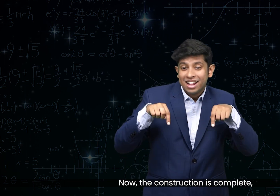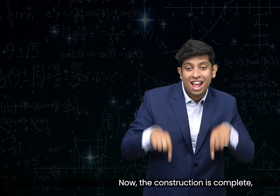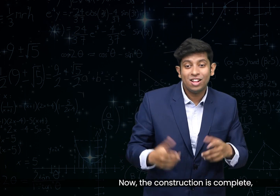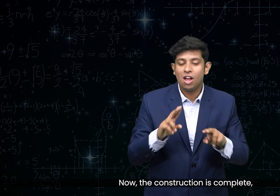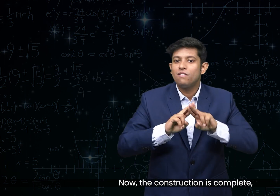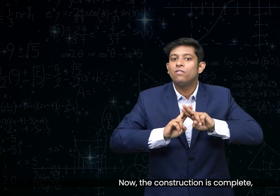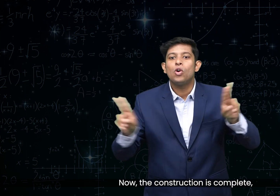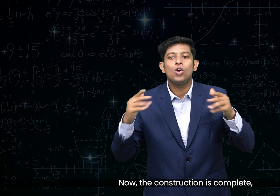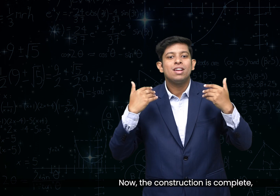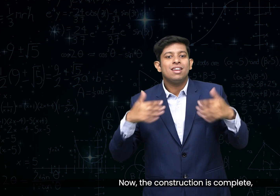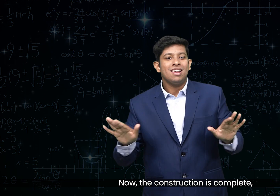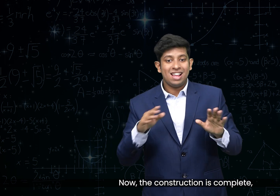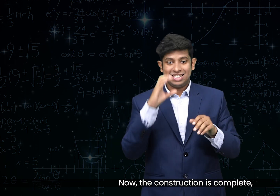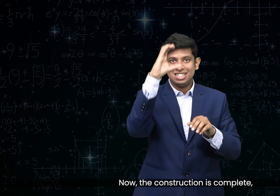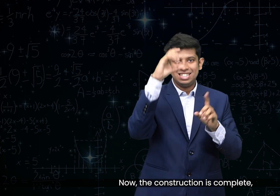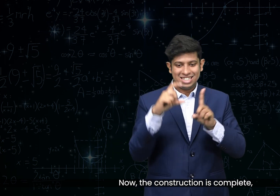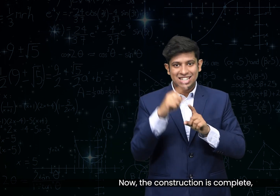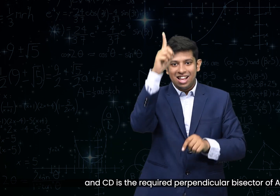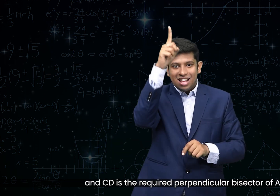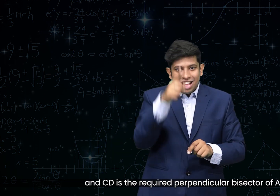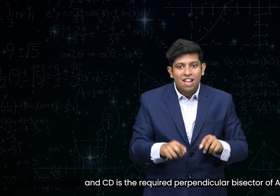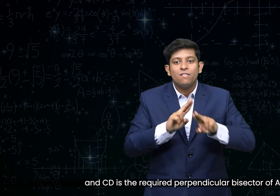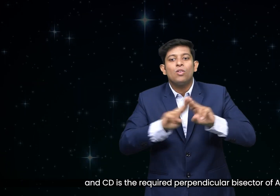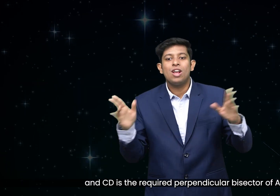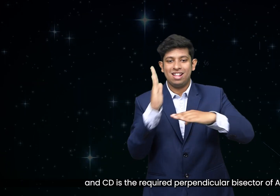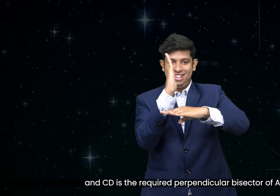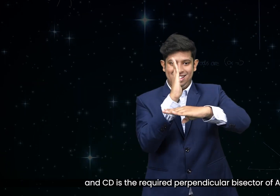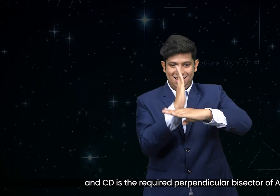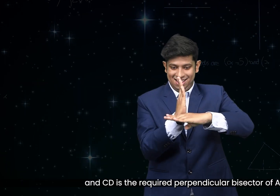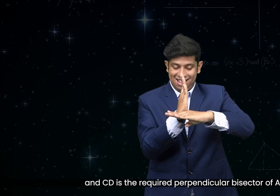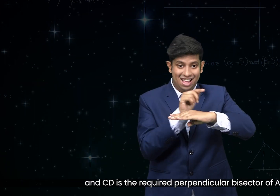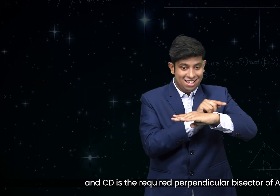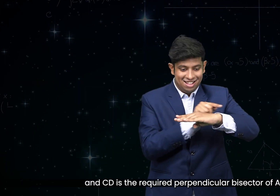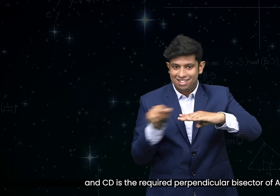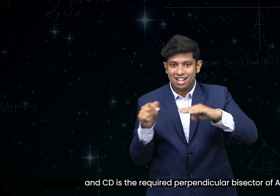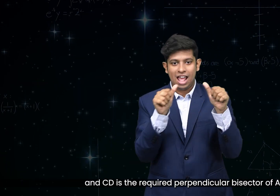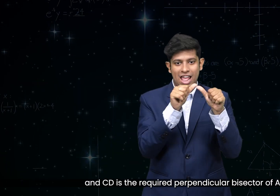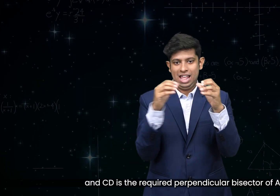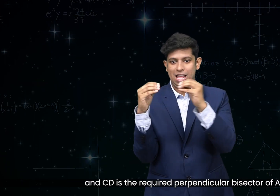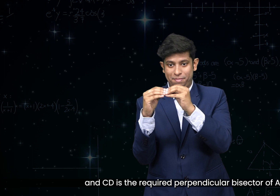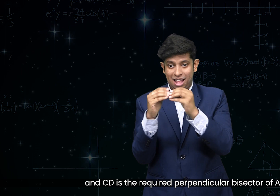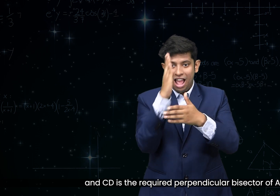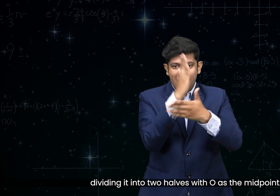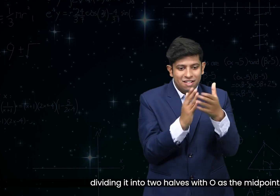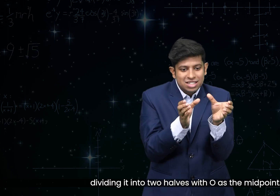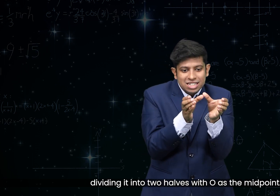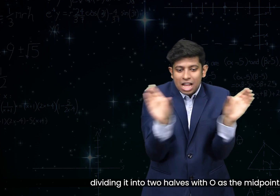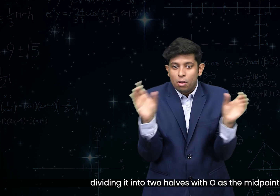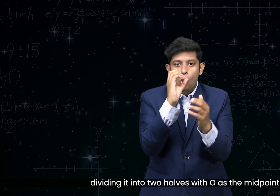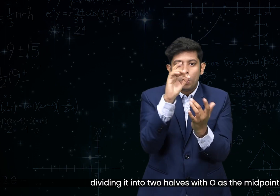Now the construction is complete and CD is the required perpendicular bisector of AB, dividing it into two